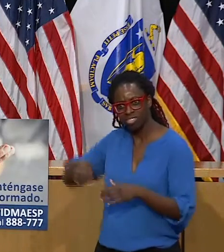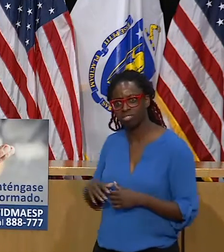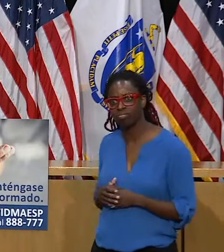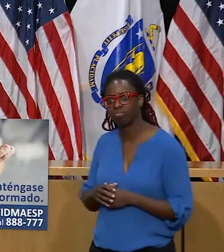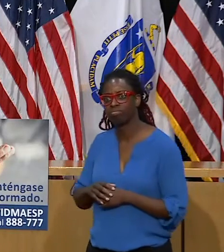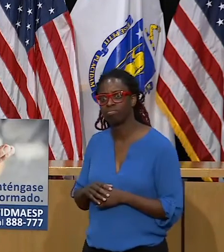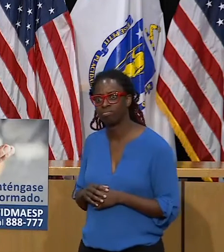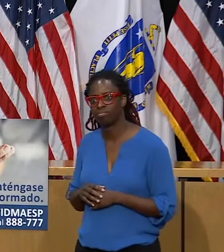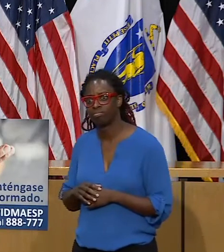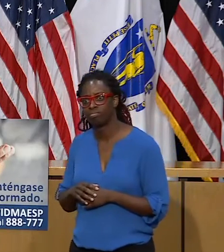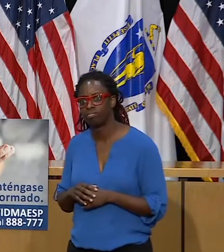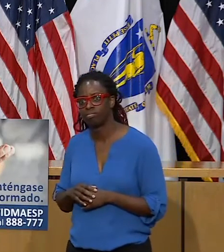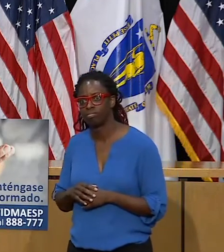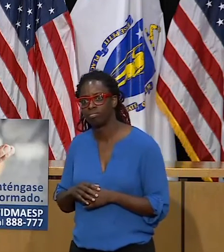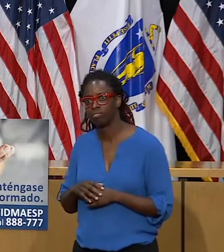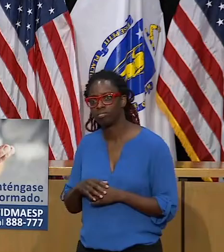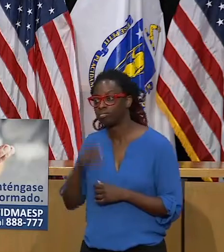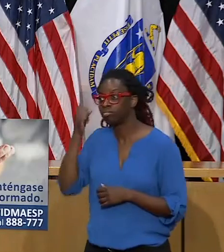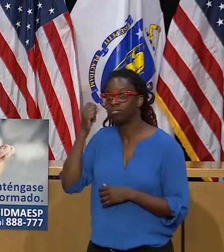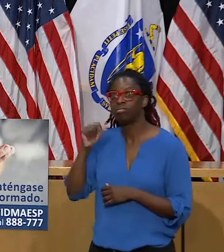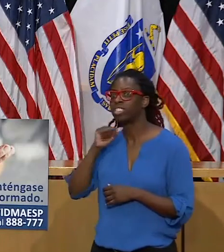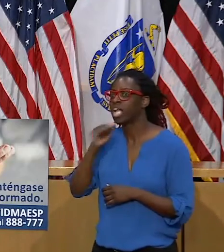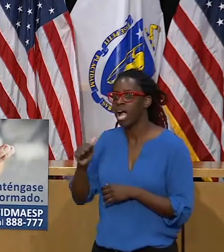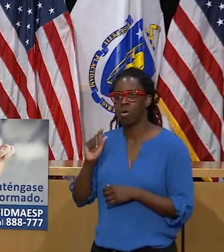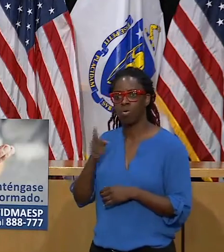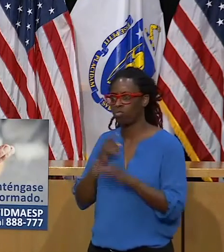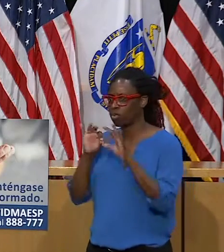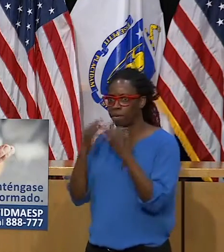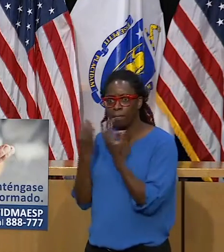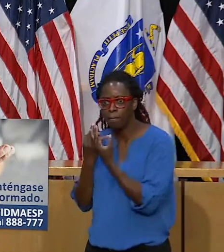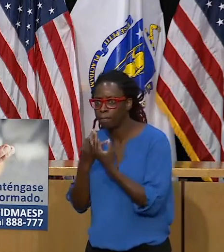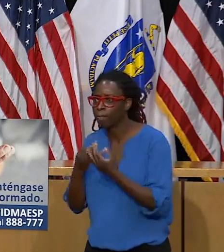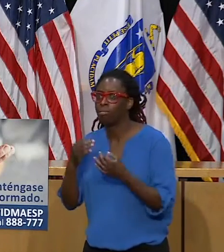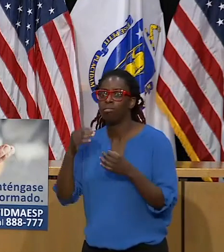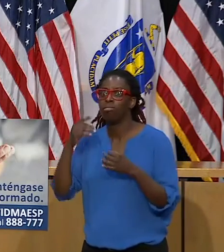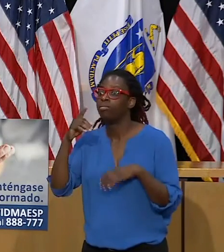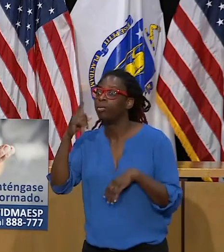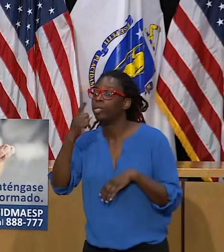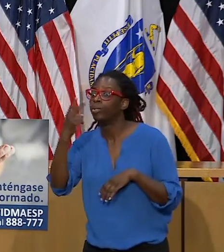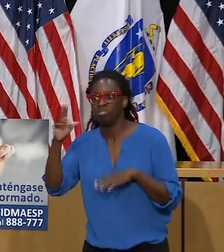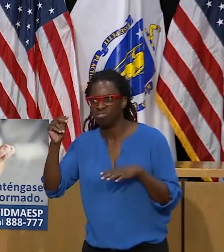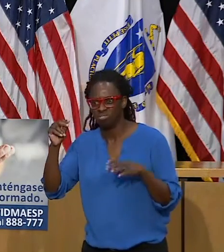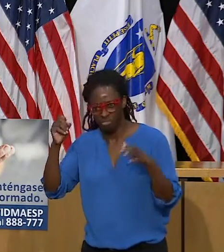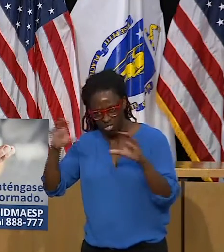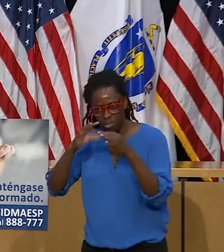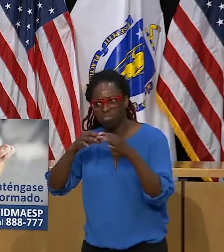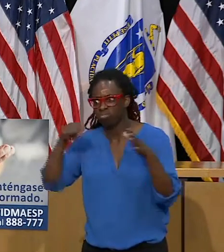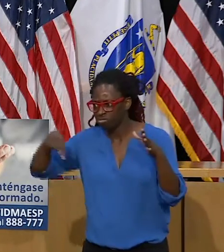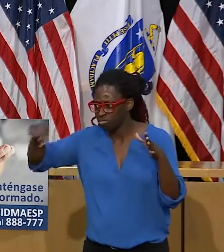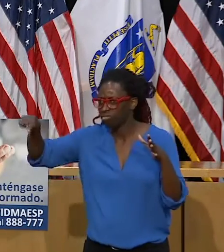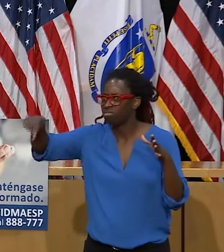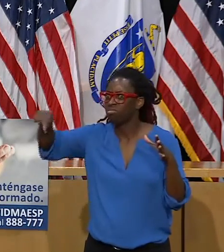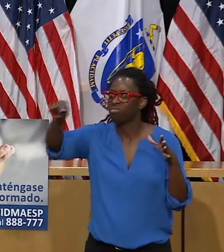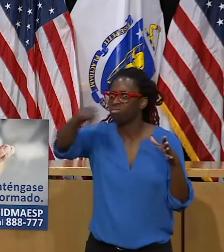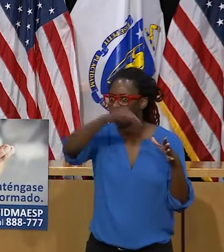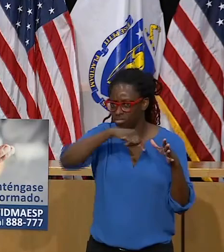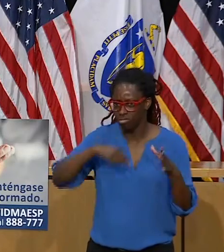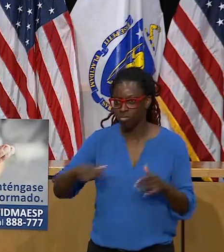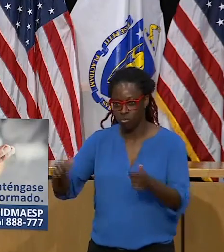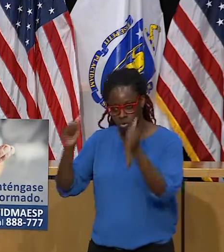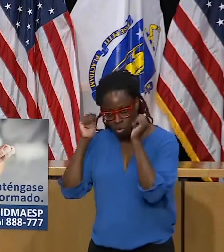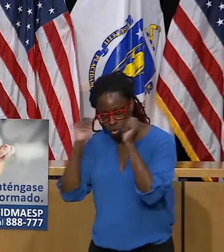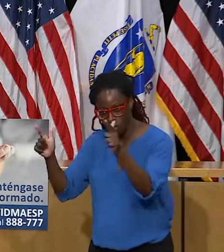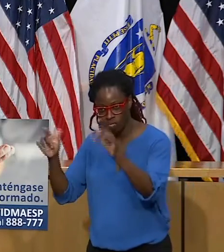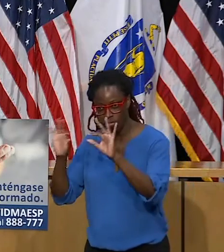that FaceTime and that daily routine and that constant sense of communication and progress is to